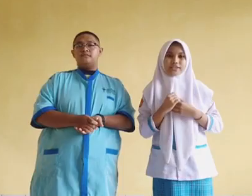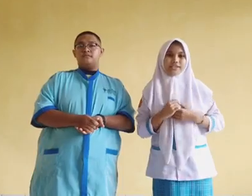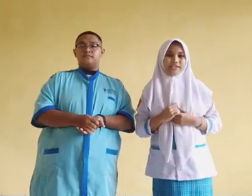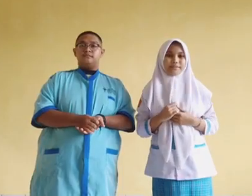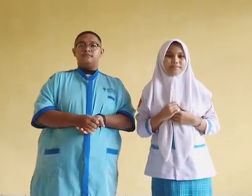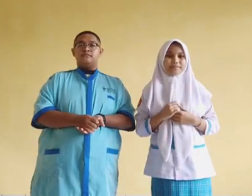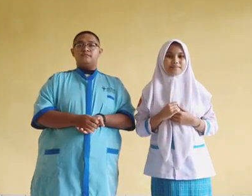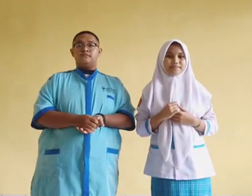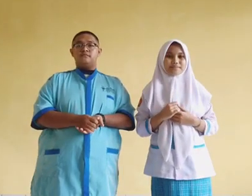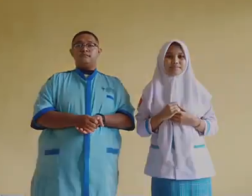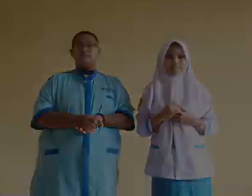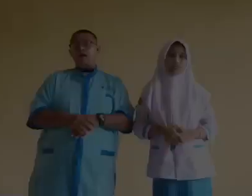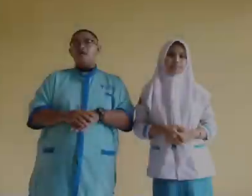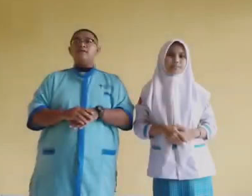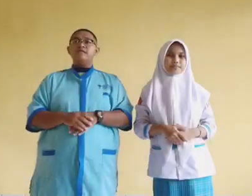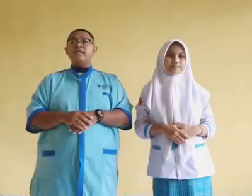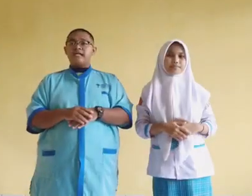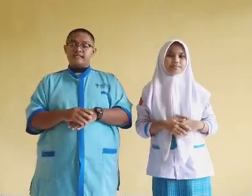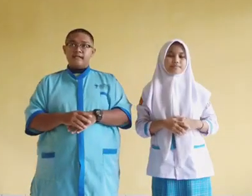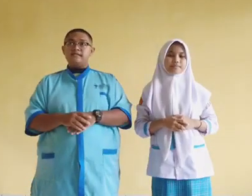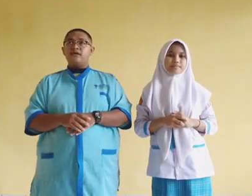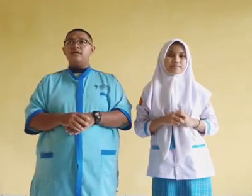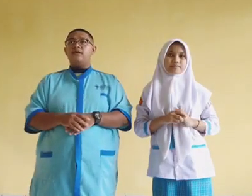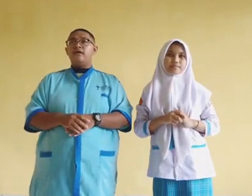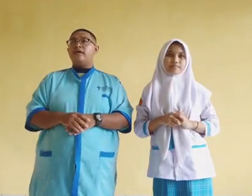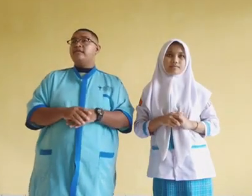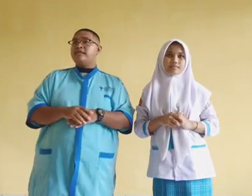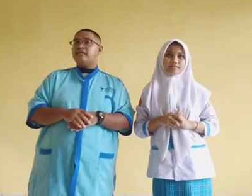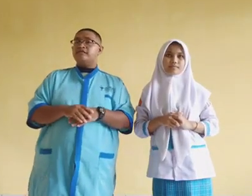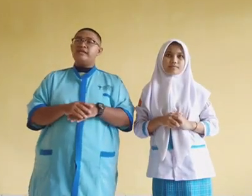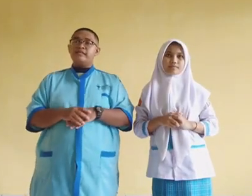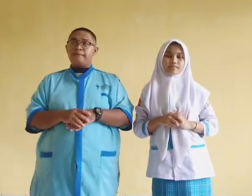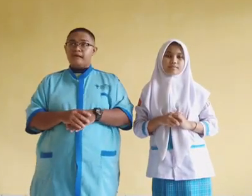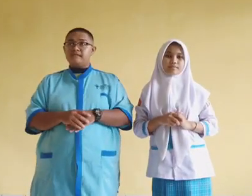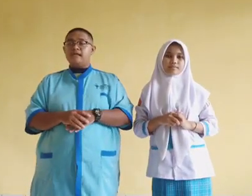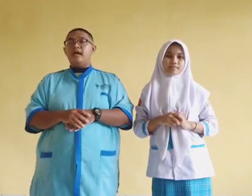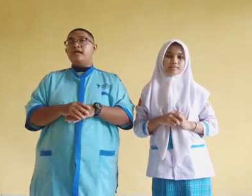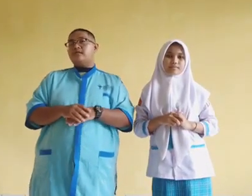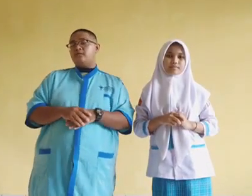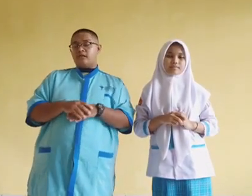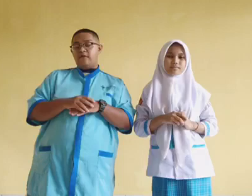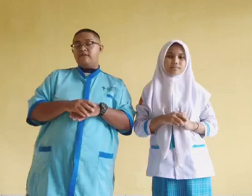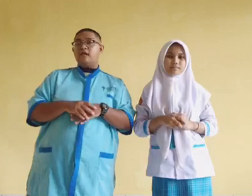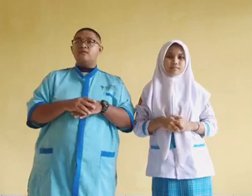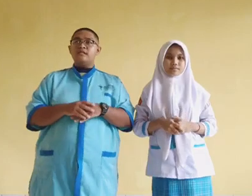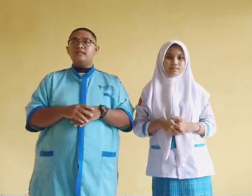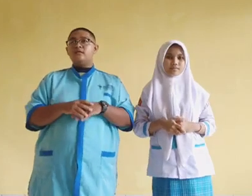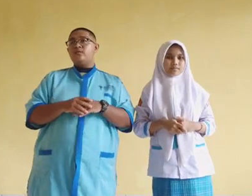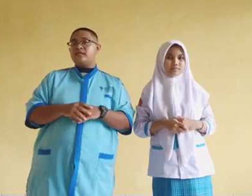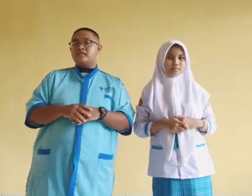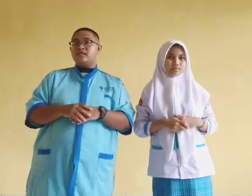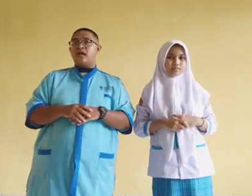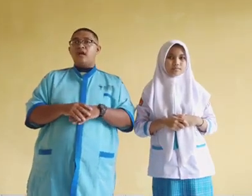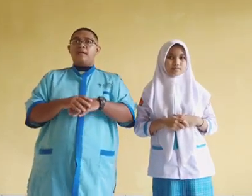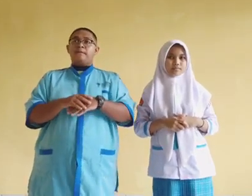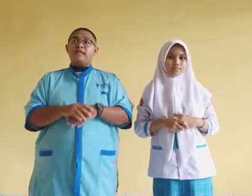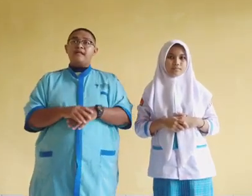technology. Water hyacinths, or Iconia crassifas, is one of the aquatic weeds that are